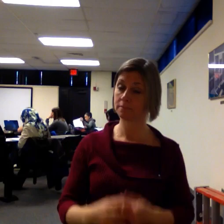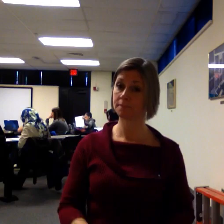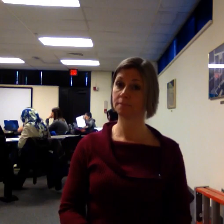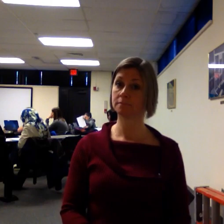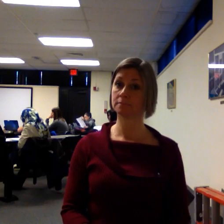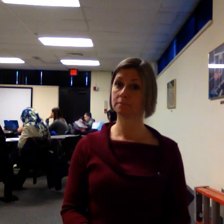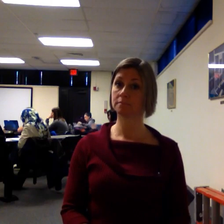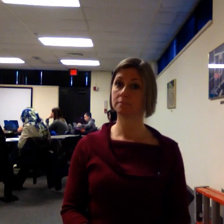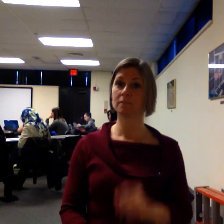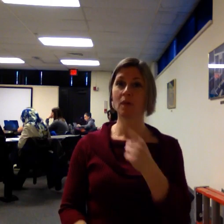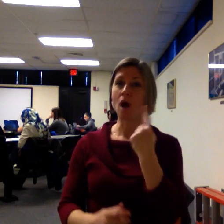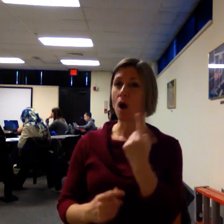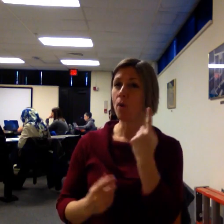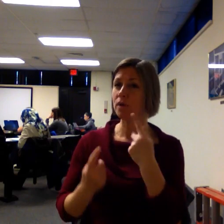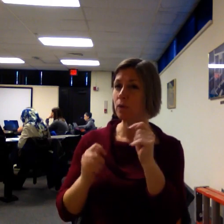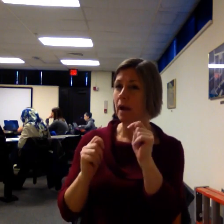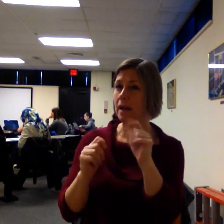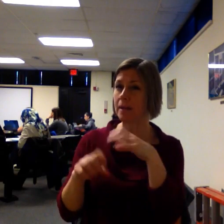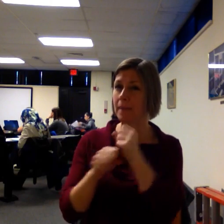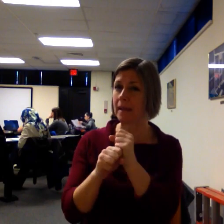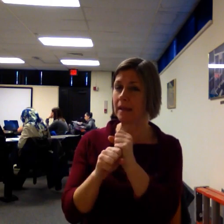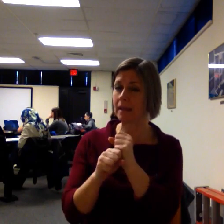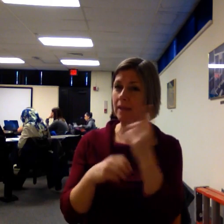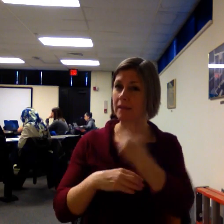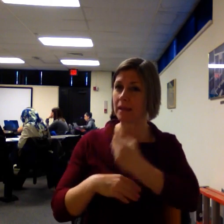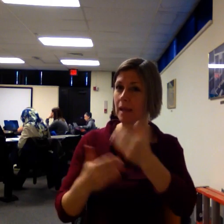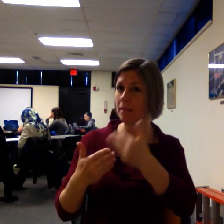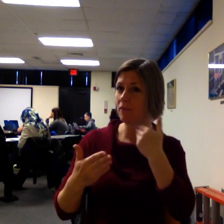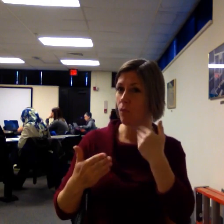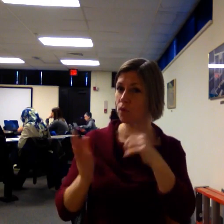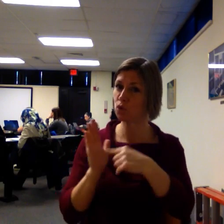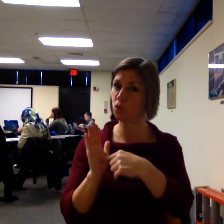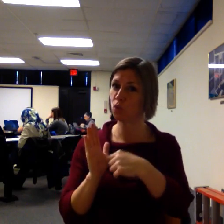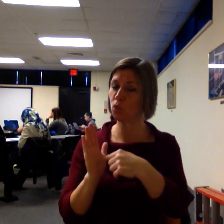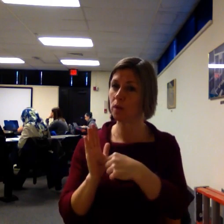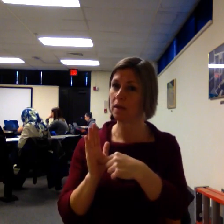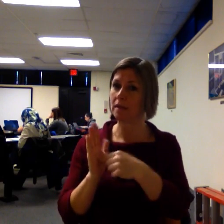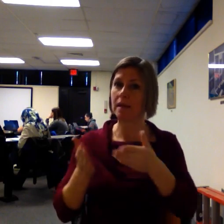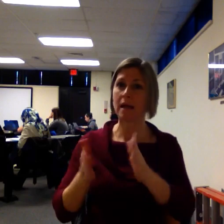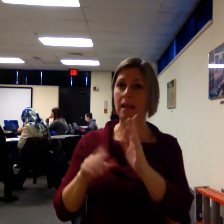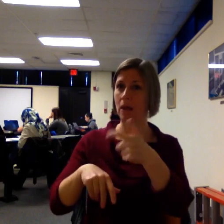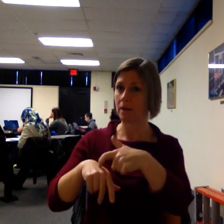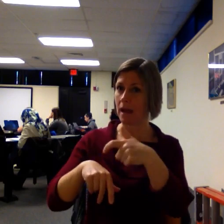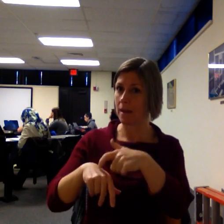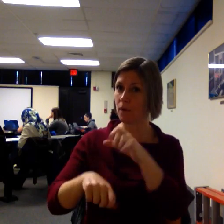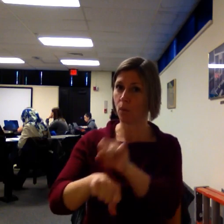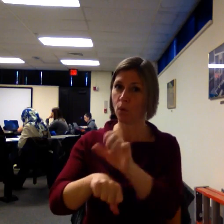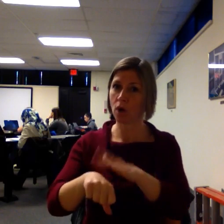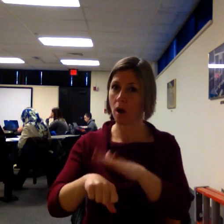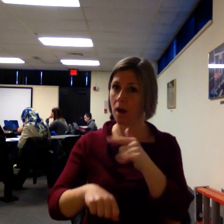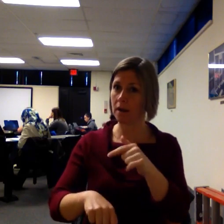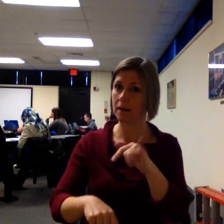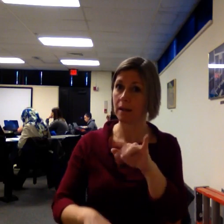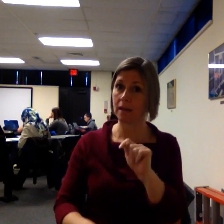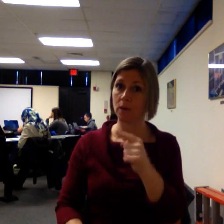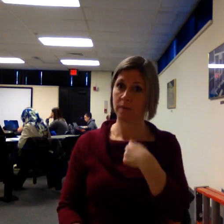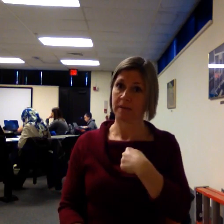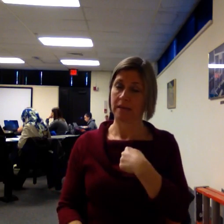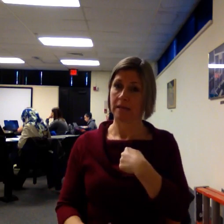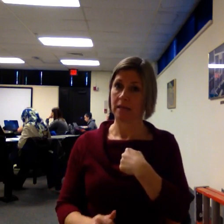I always try to make the day before these assignments are due, time that you guys have to work on them with me available, in case you run into something or if